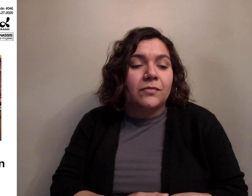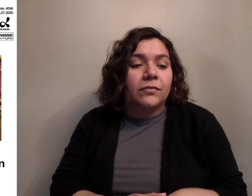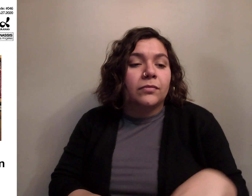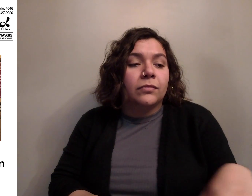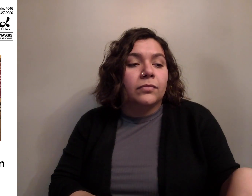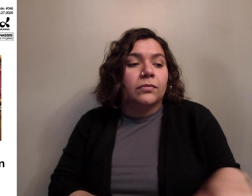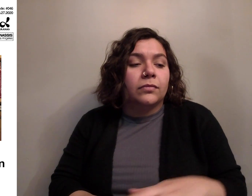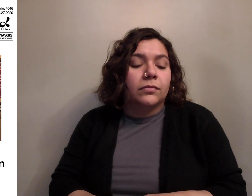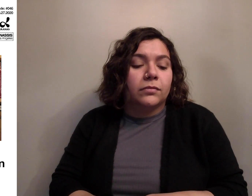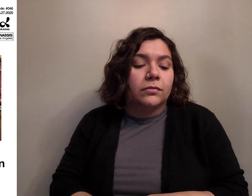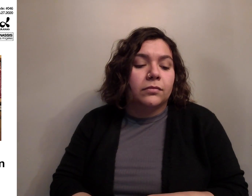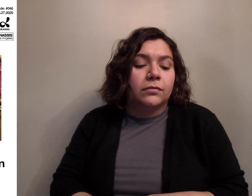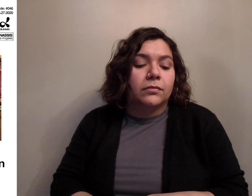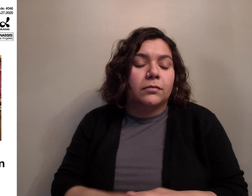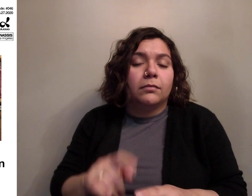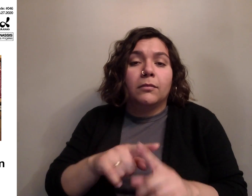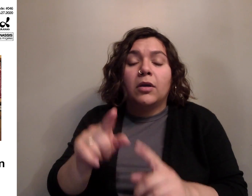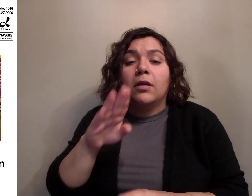piece.